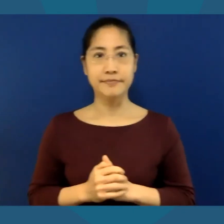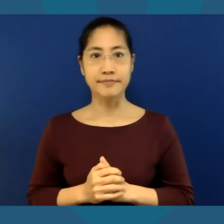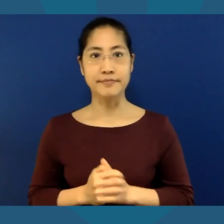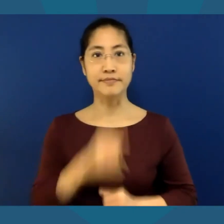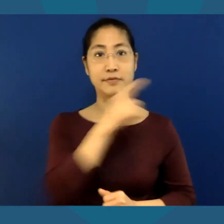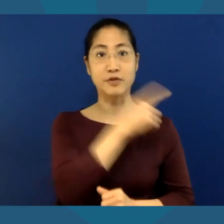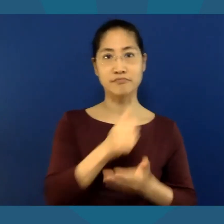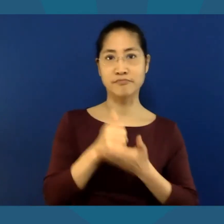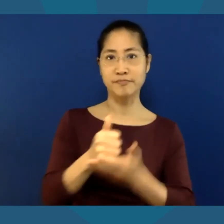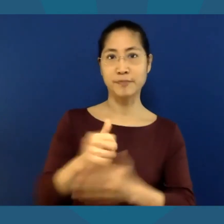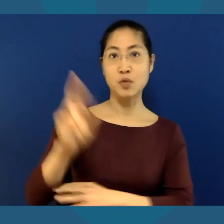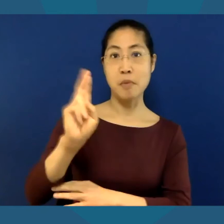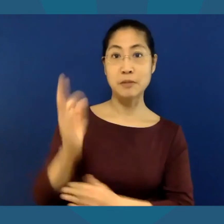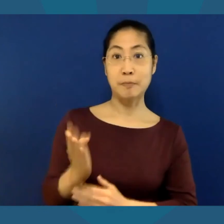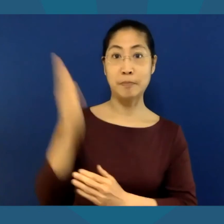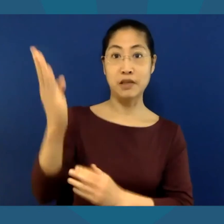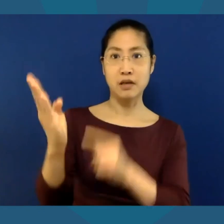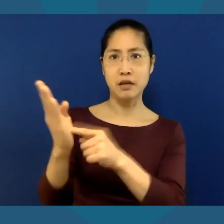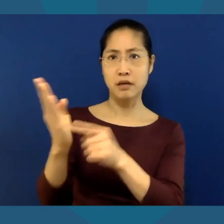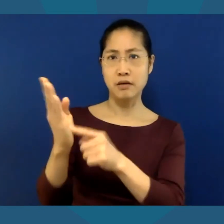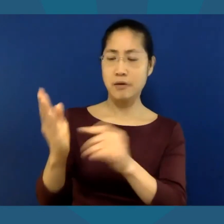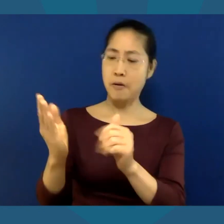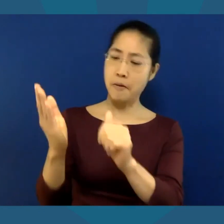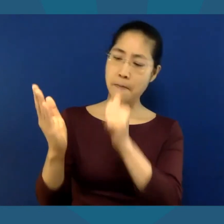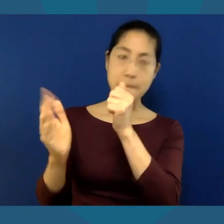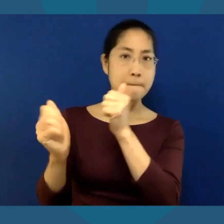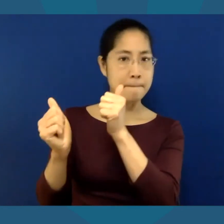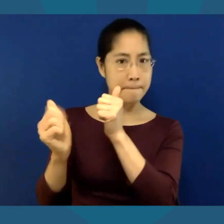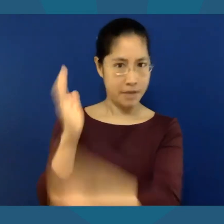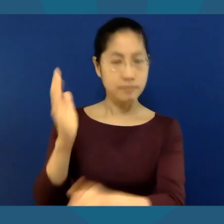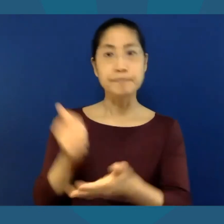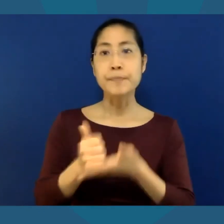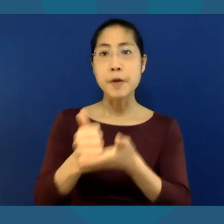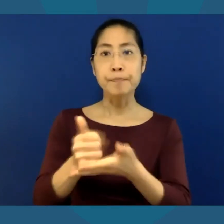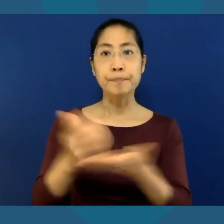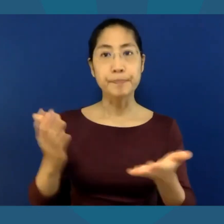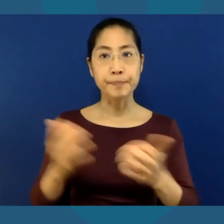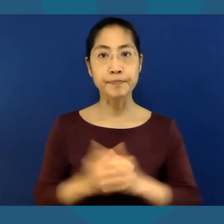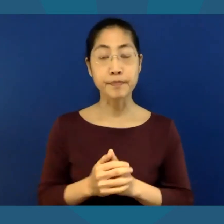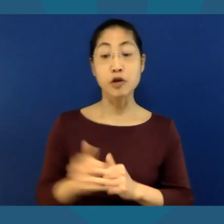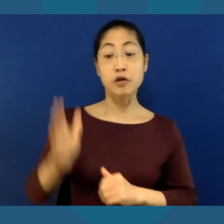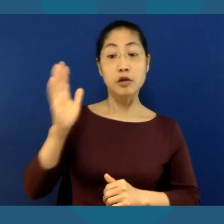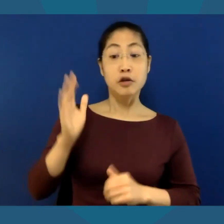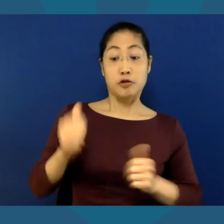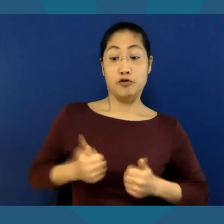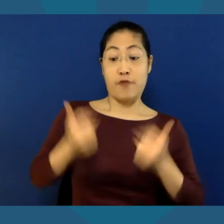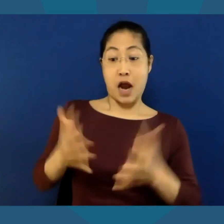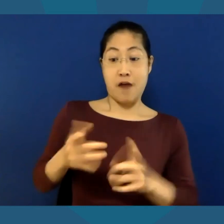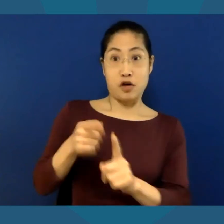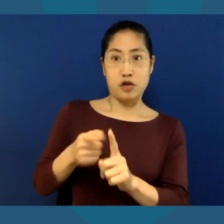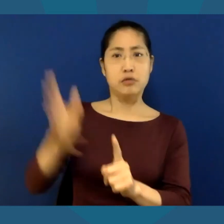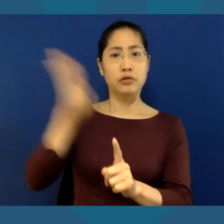Victoria helped to pass a Republican bill giving the survivors of child rape until age